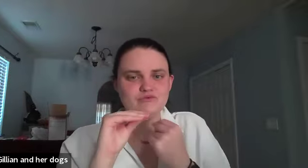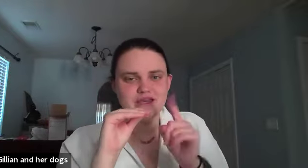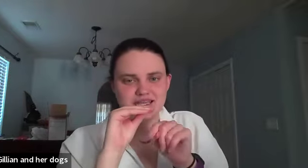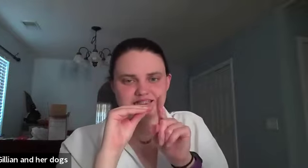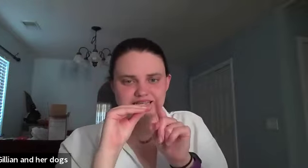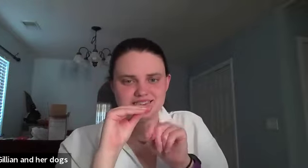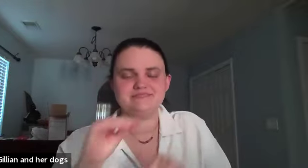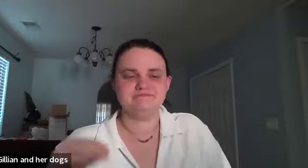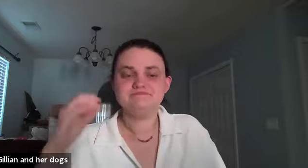Red slice.